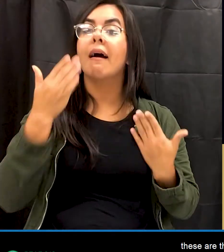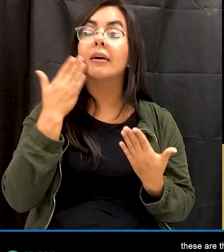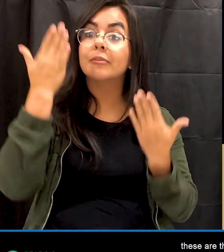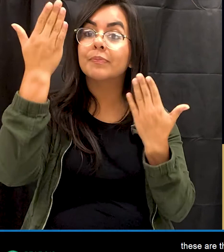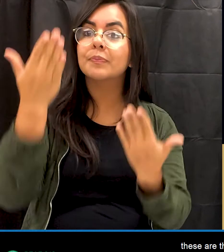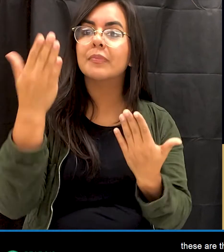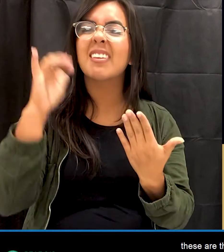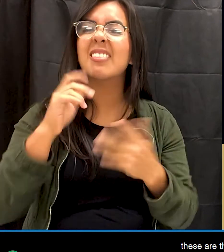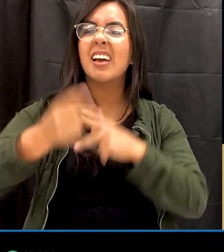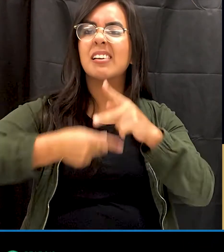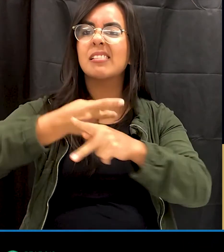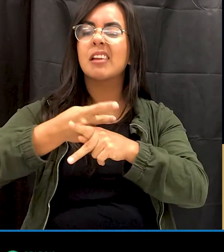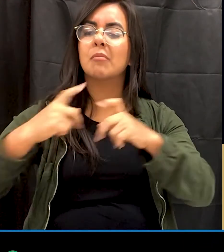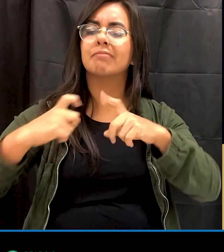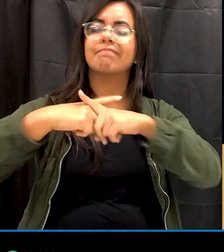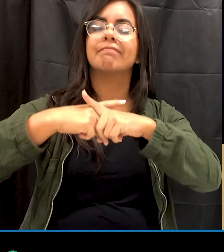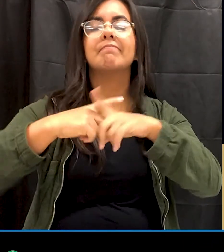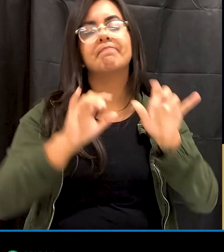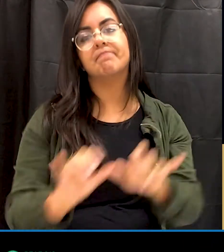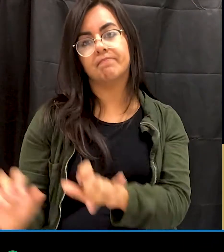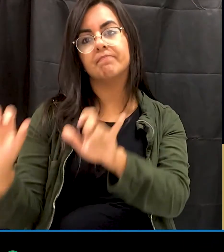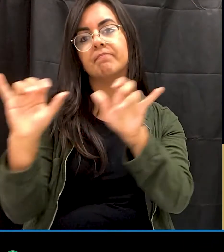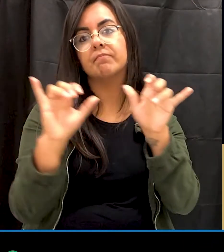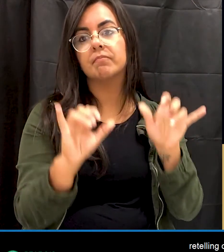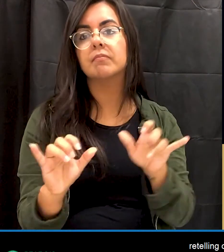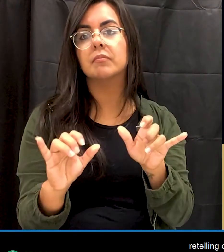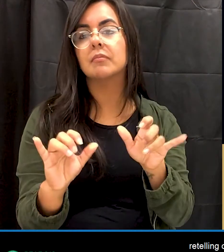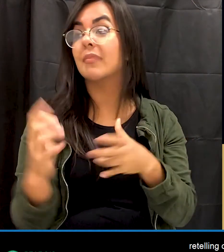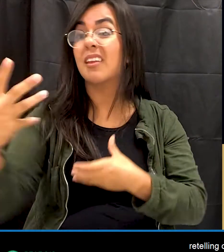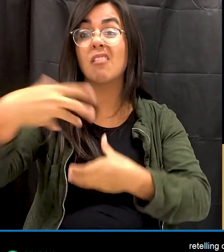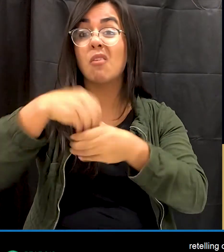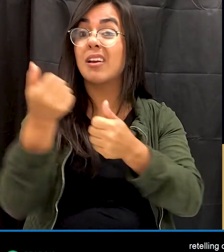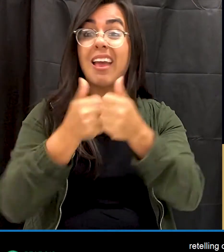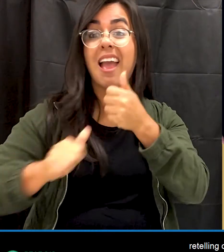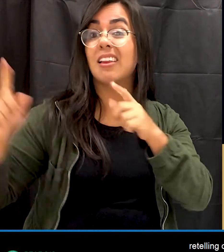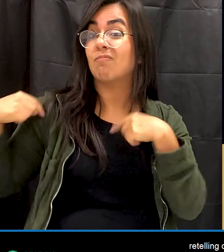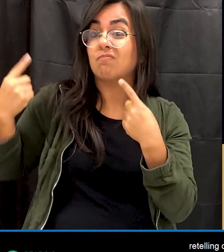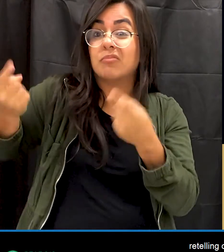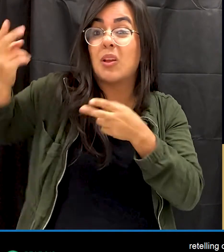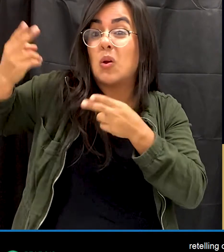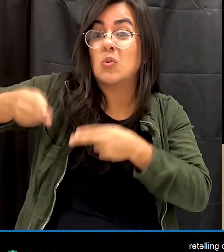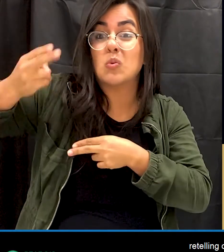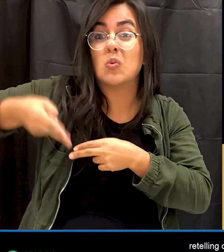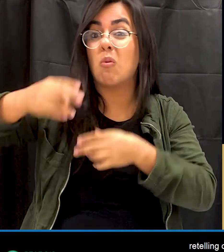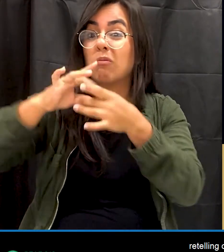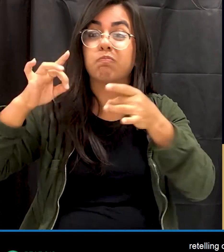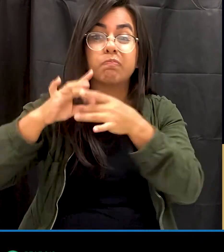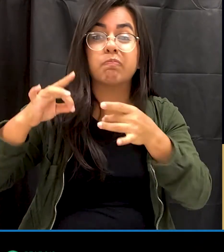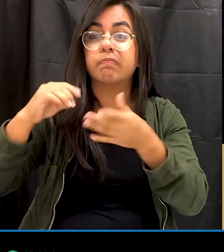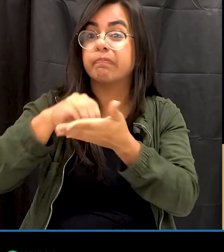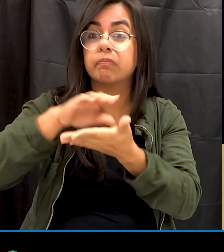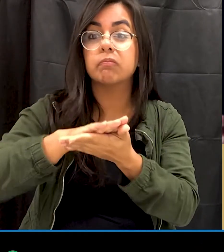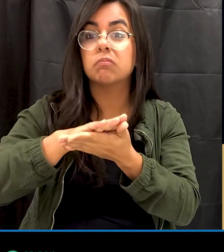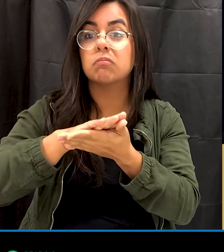level incongruities that we would expect in any historical retelling of an incident by different eyewitnesses.